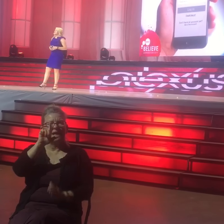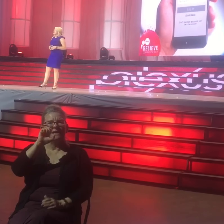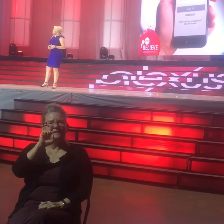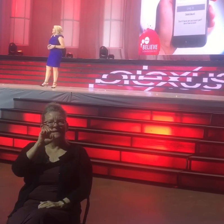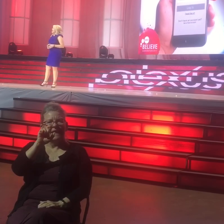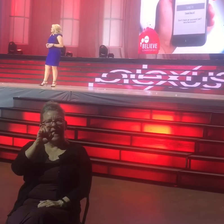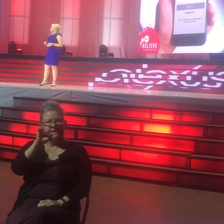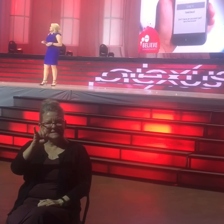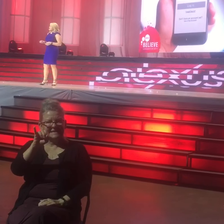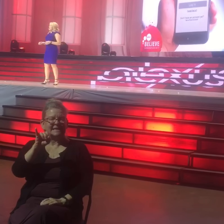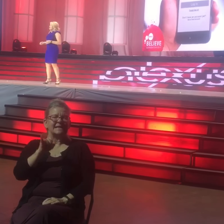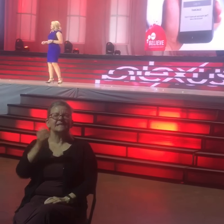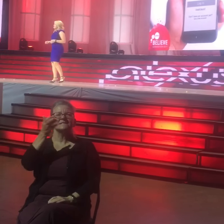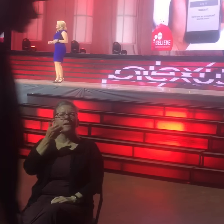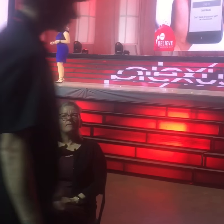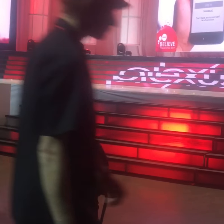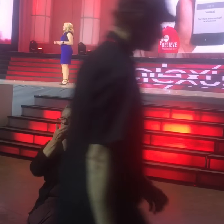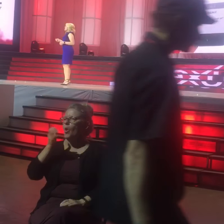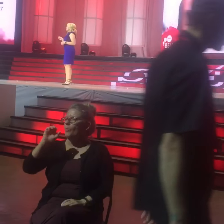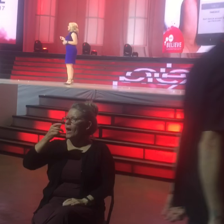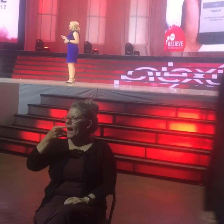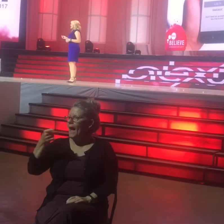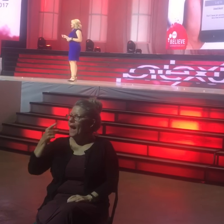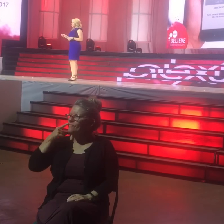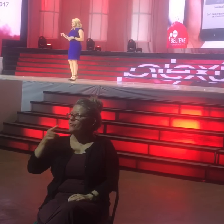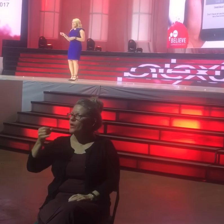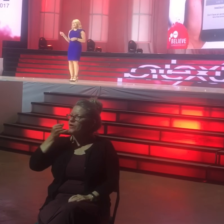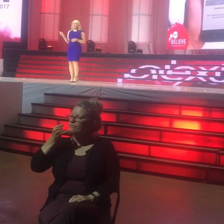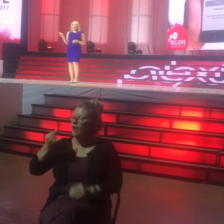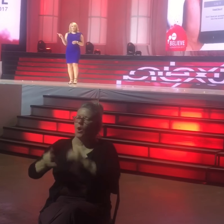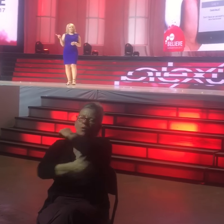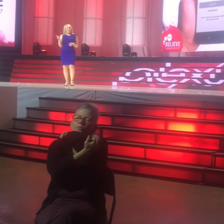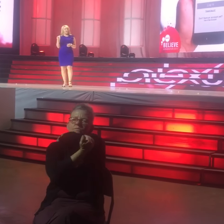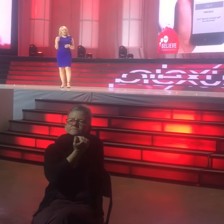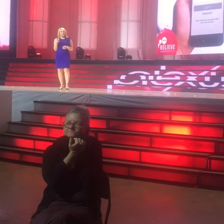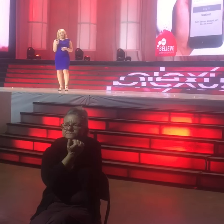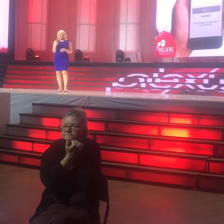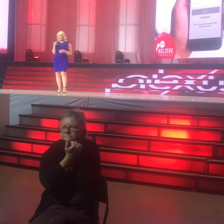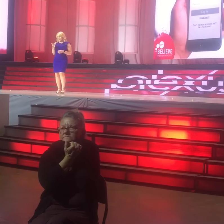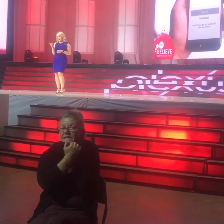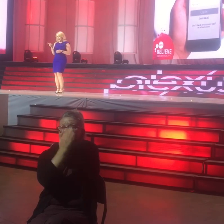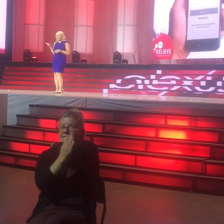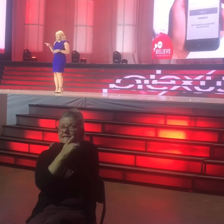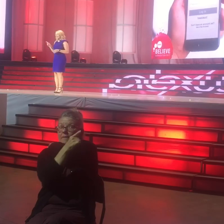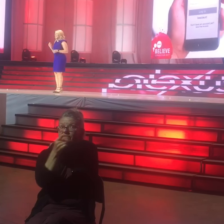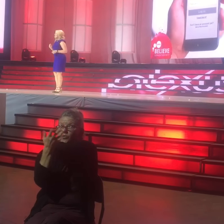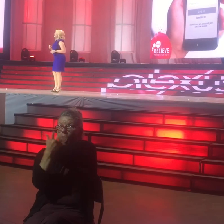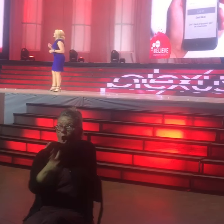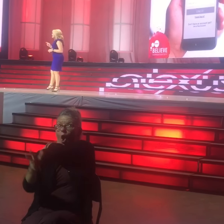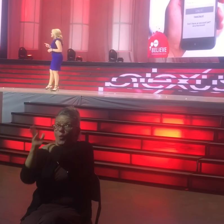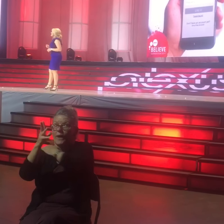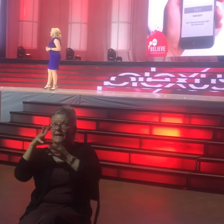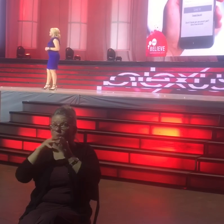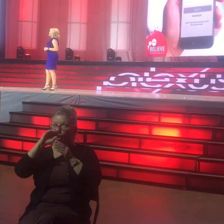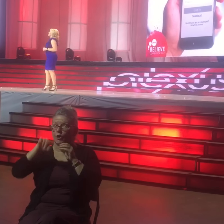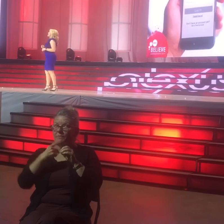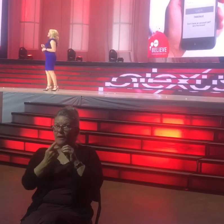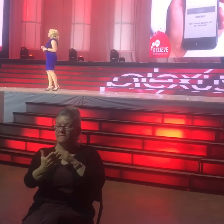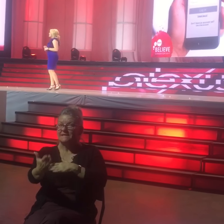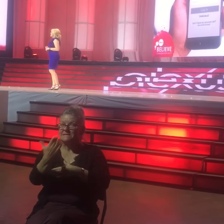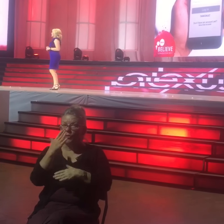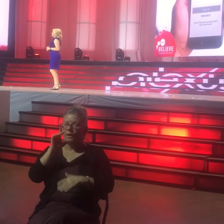LEXI is a mobile app for your phone. Now, word has it, some of you already found out about it this morning. LEXI's job